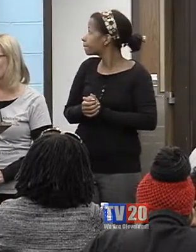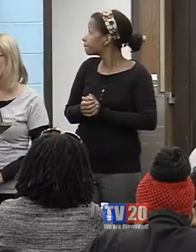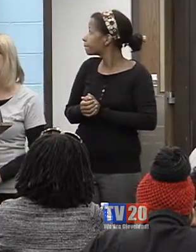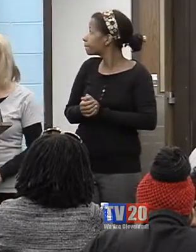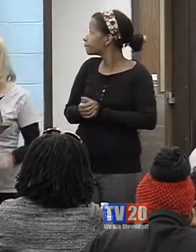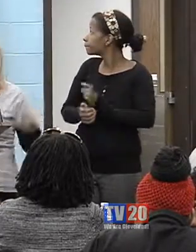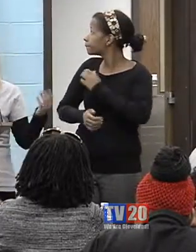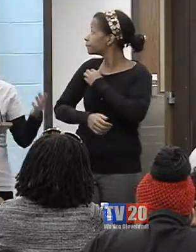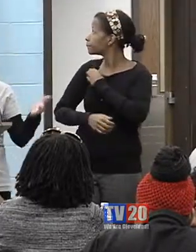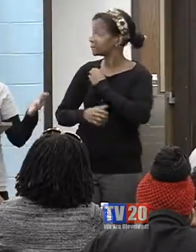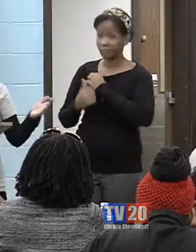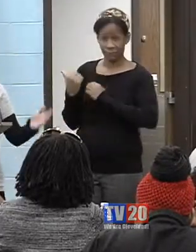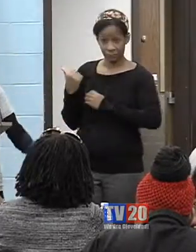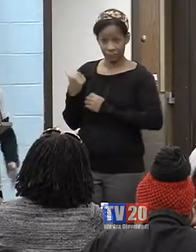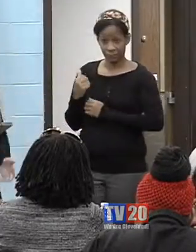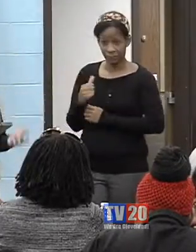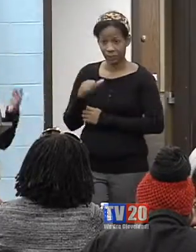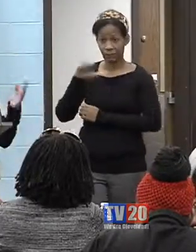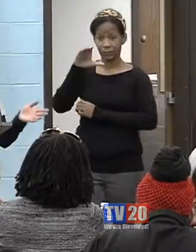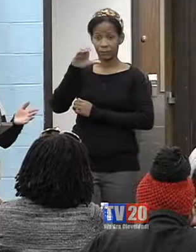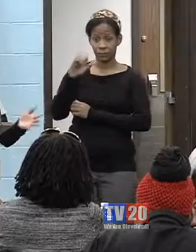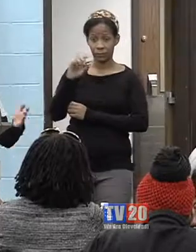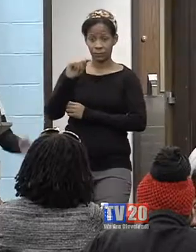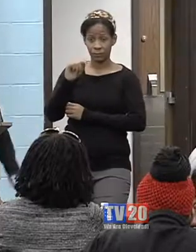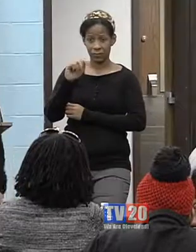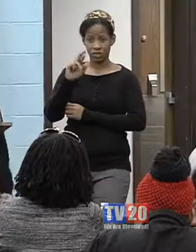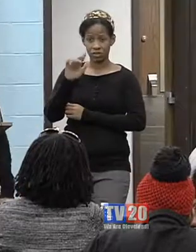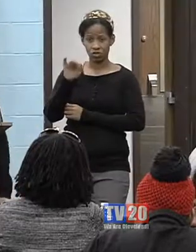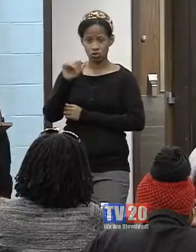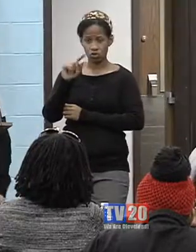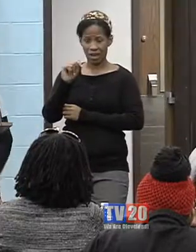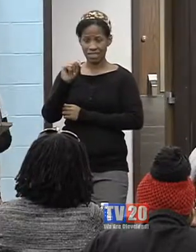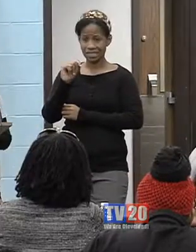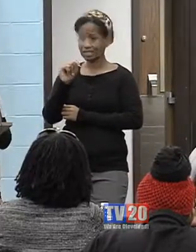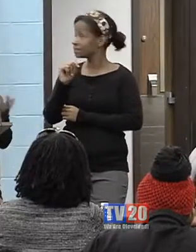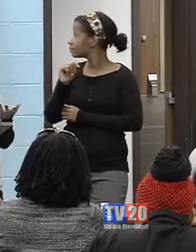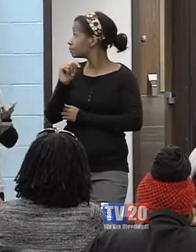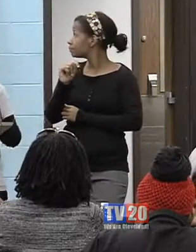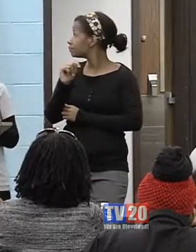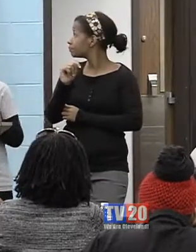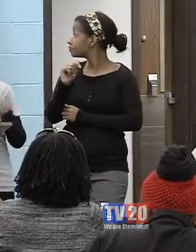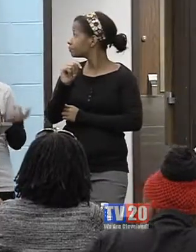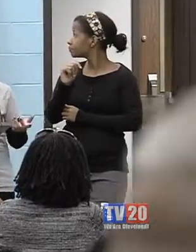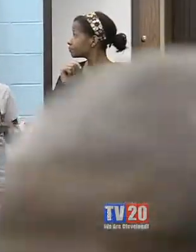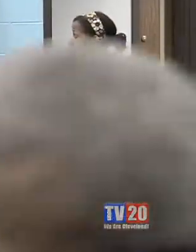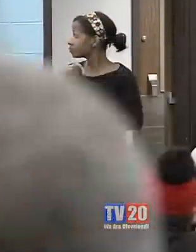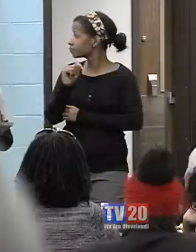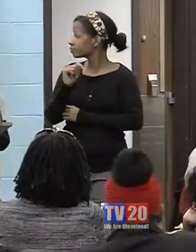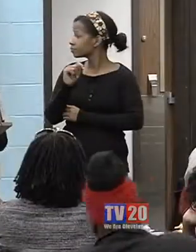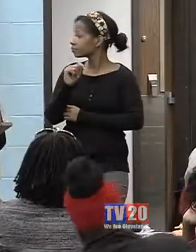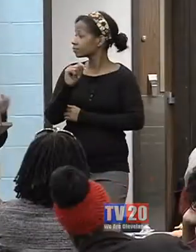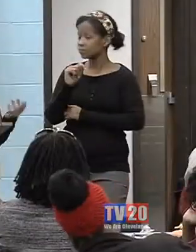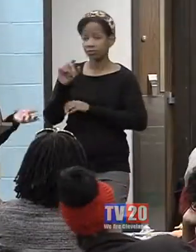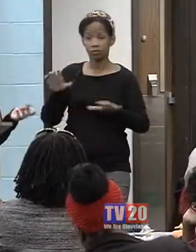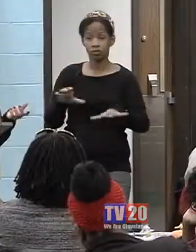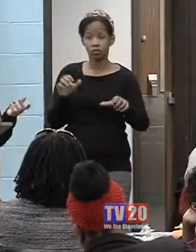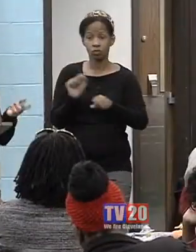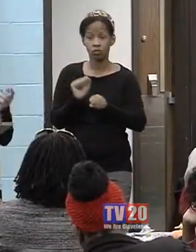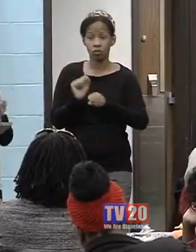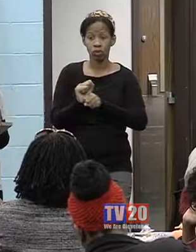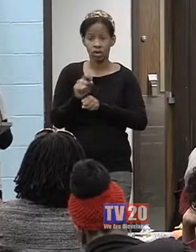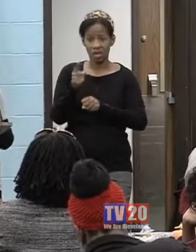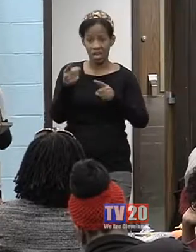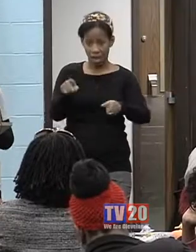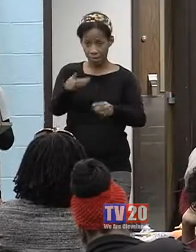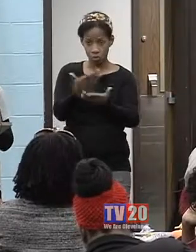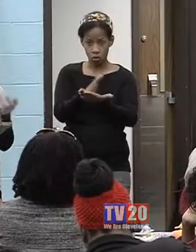Contrast. Now contrast, really important. If you're doing a task, maybe you're